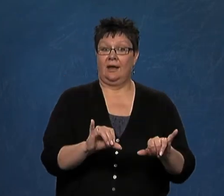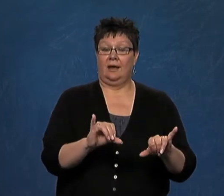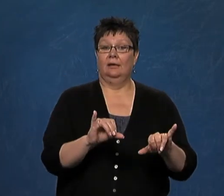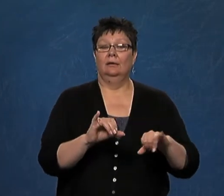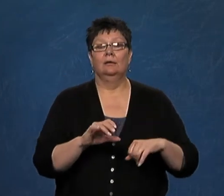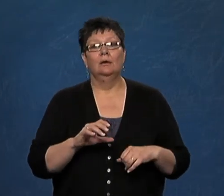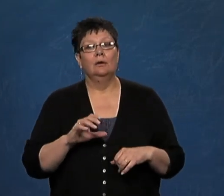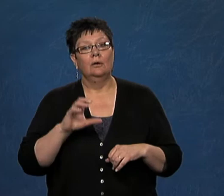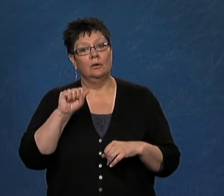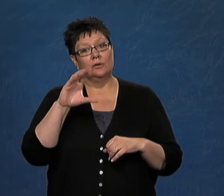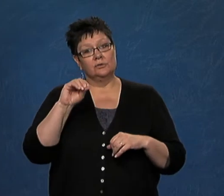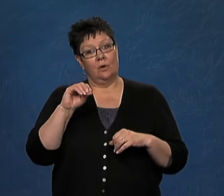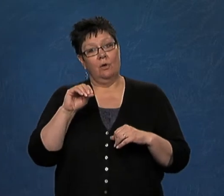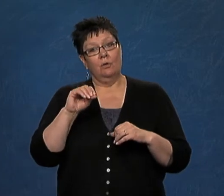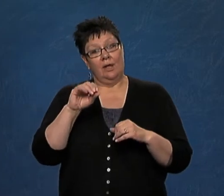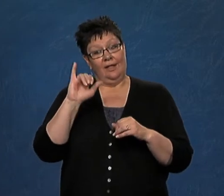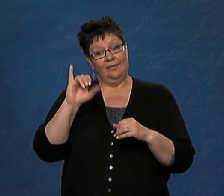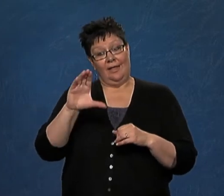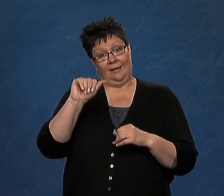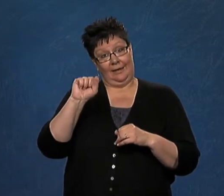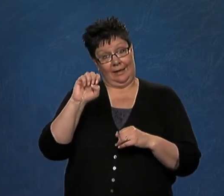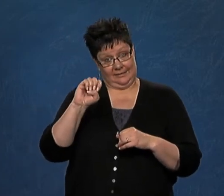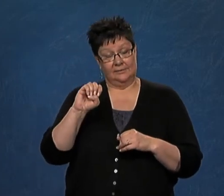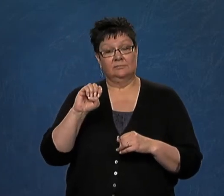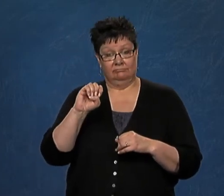extreme case and they have a compelling case to stay.